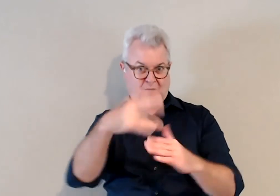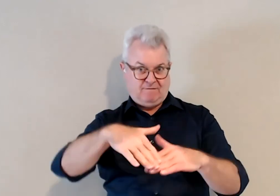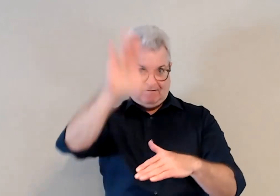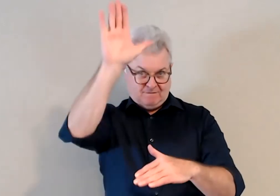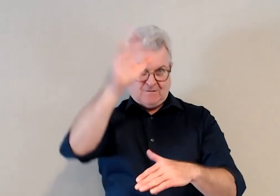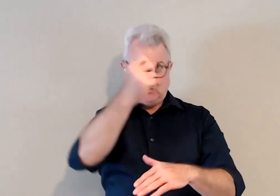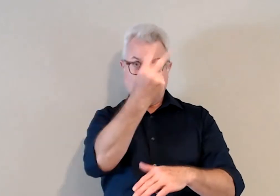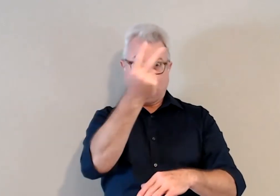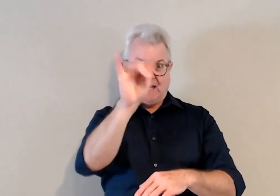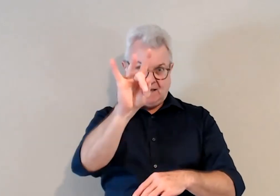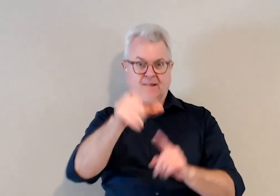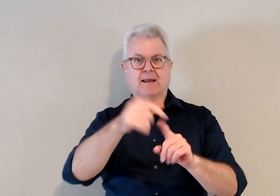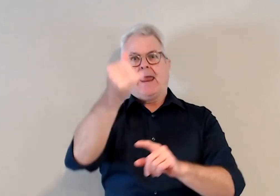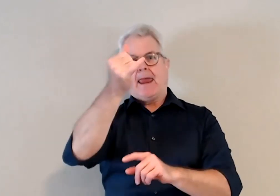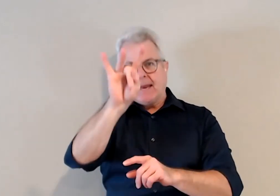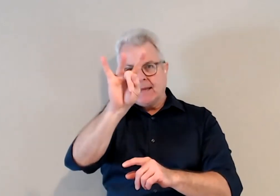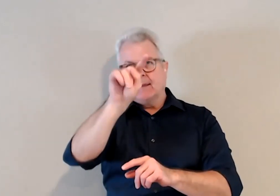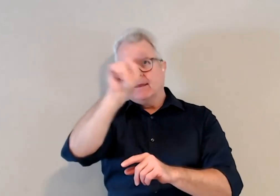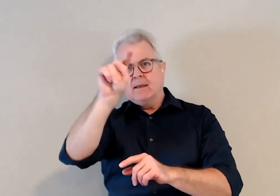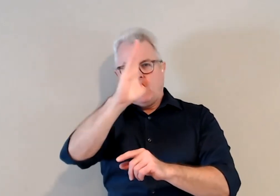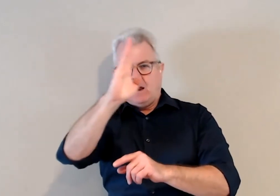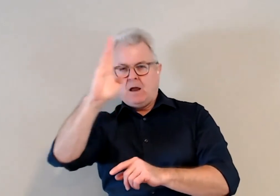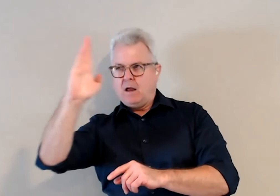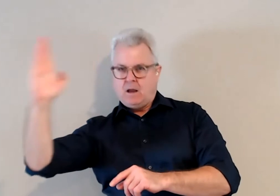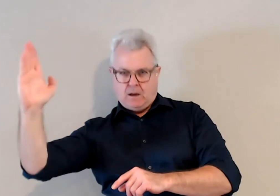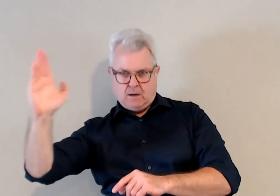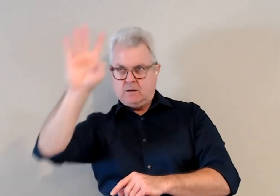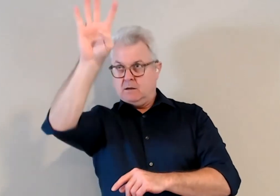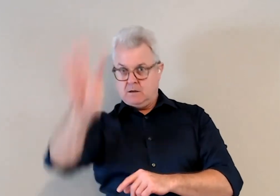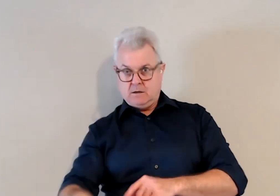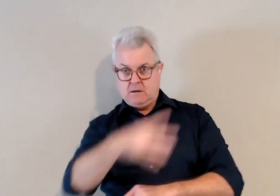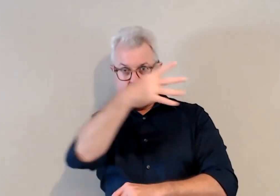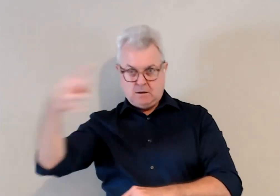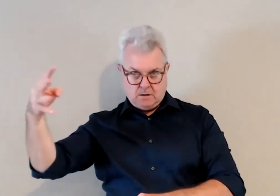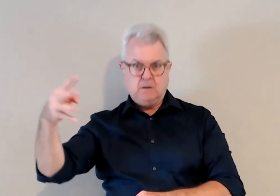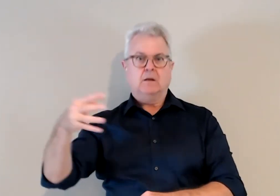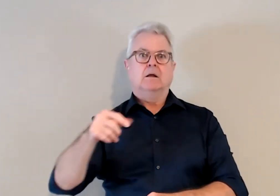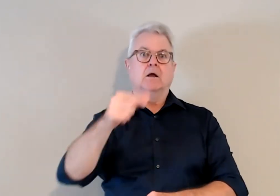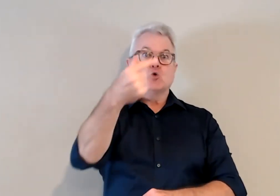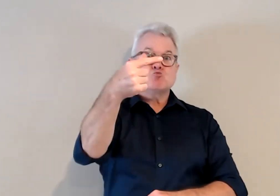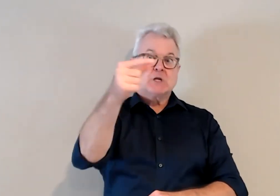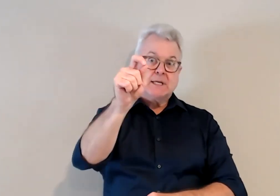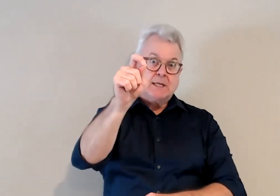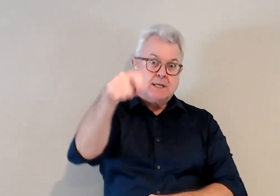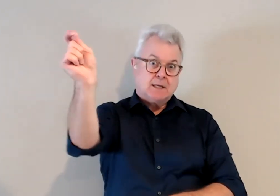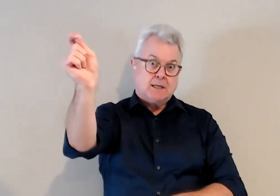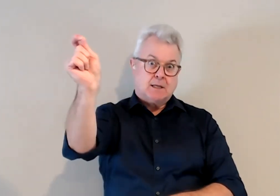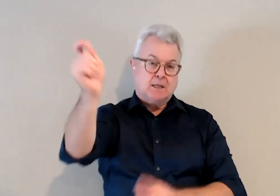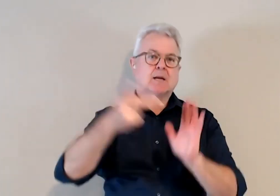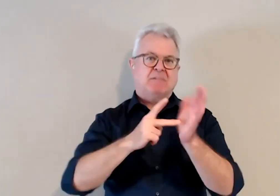is on now Pfizer. They're offering it to people who are 12 to 18, and then 18 and above is offered by another one. Now, the green